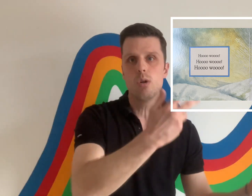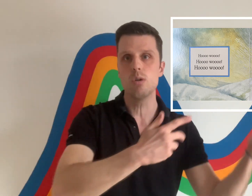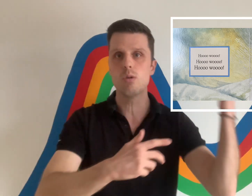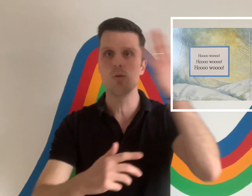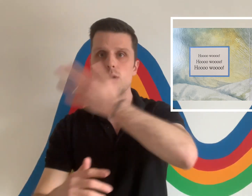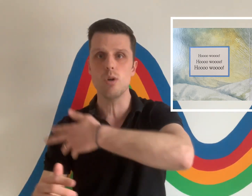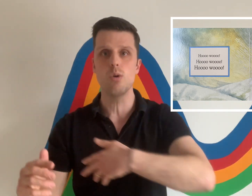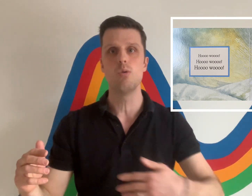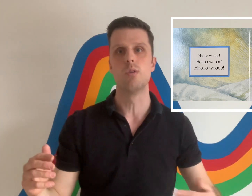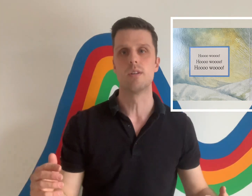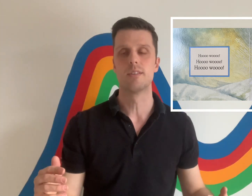Ooh.